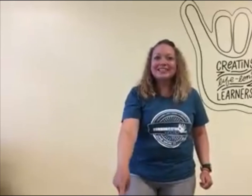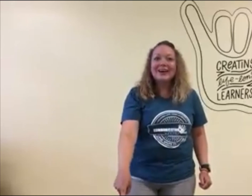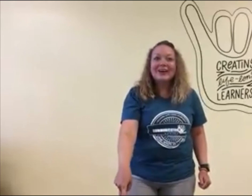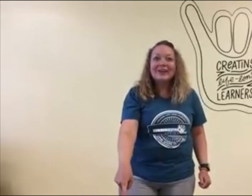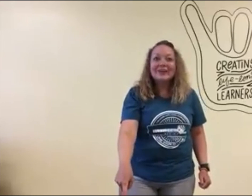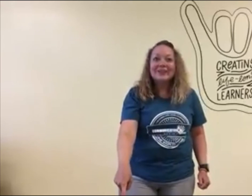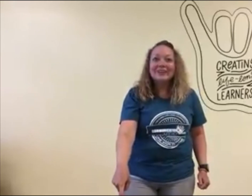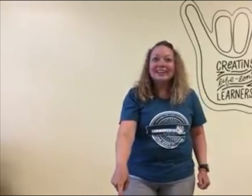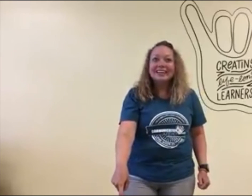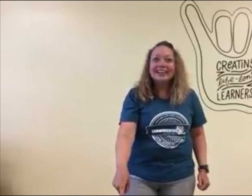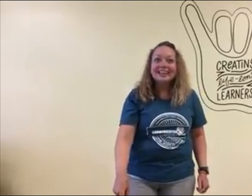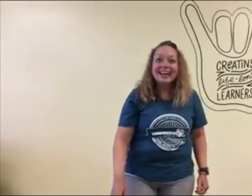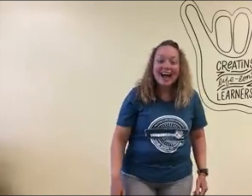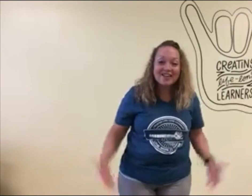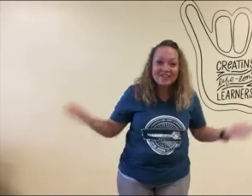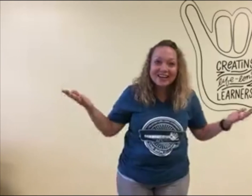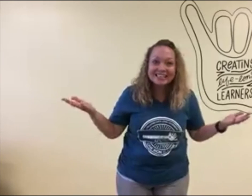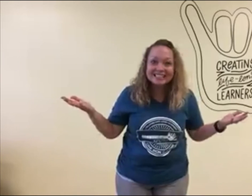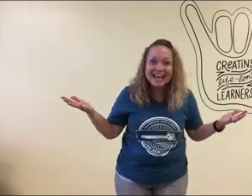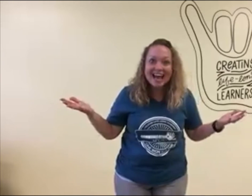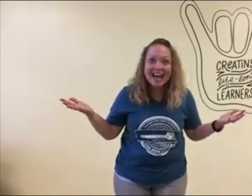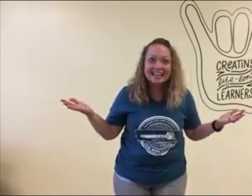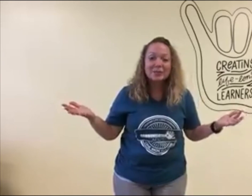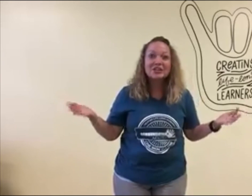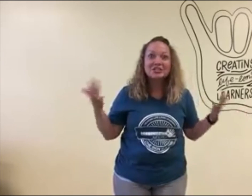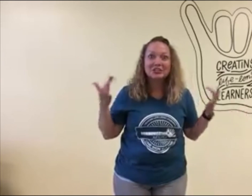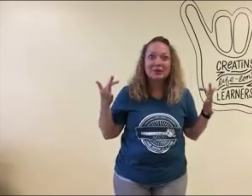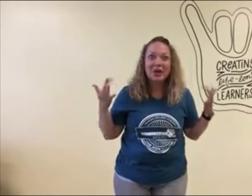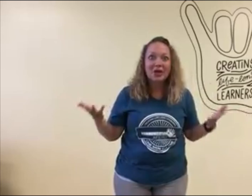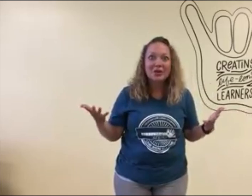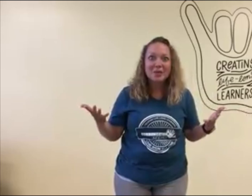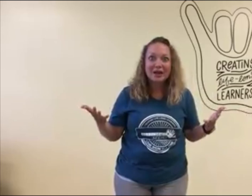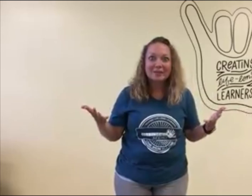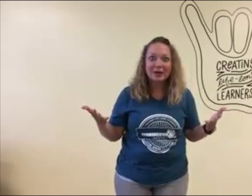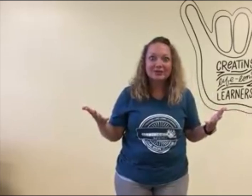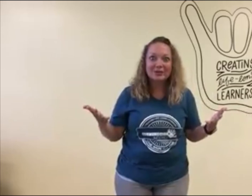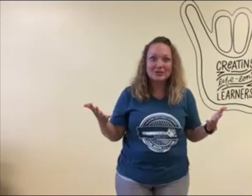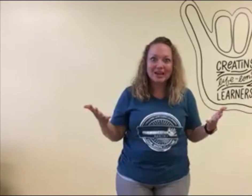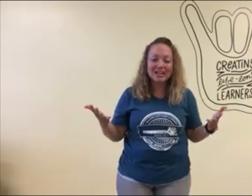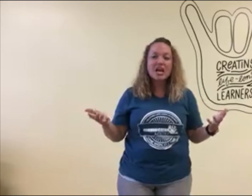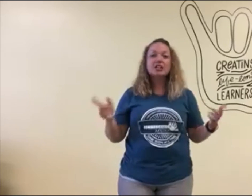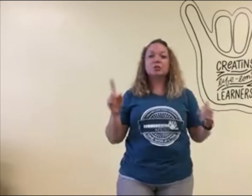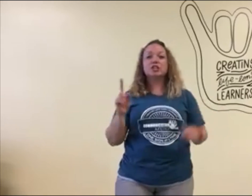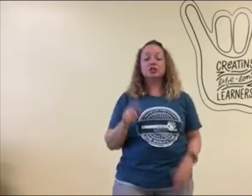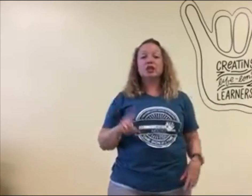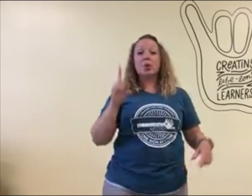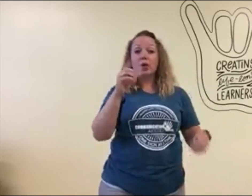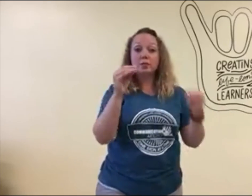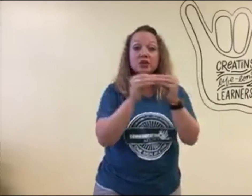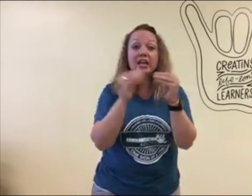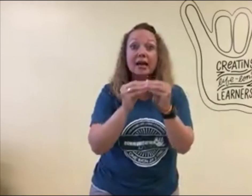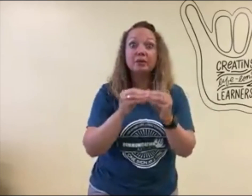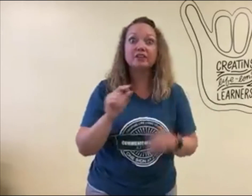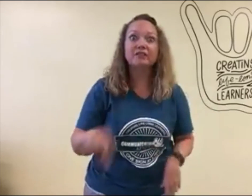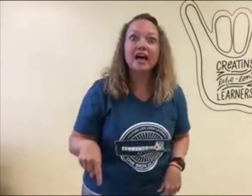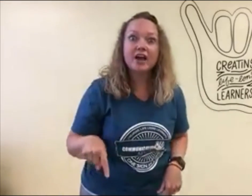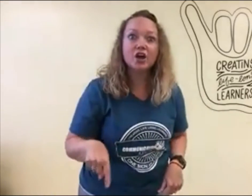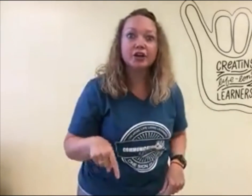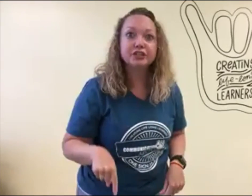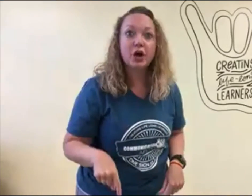toe. How fun is that? And we're gonna do that with other body parts. Are you ready? So we're gonna do that one more time with the fly on our toe. And if you